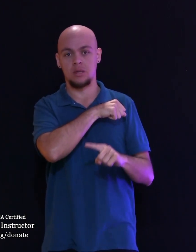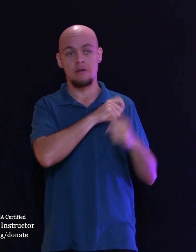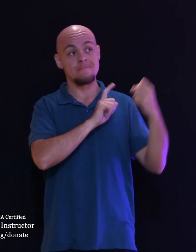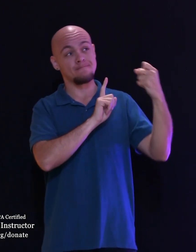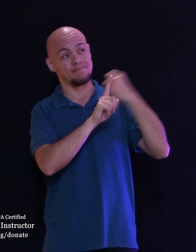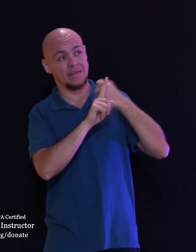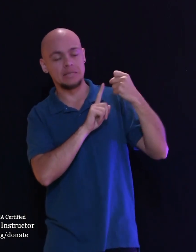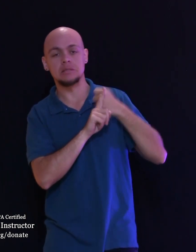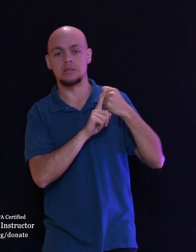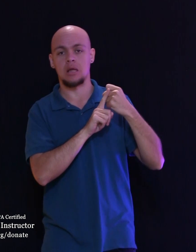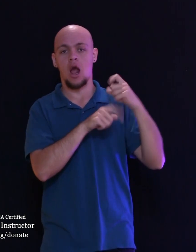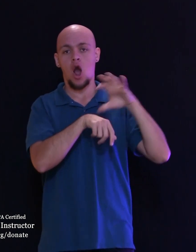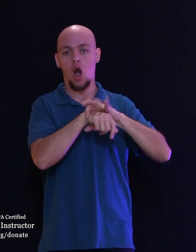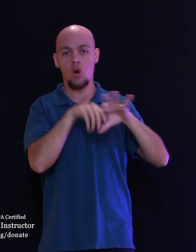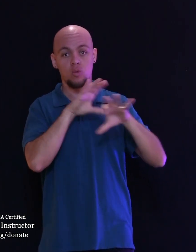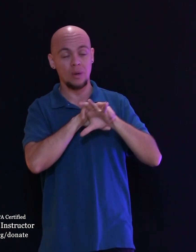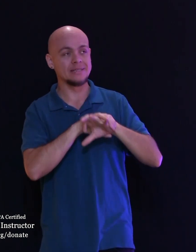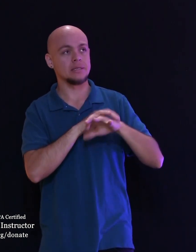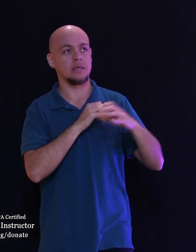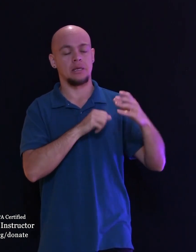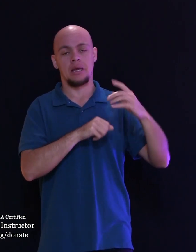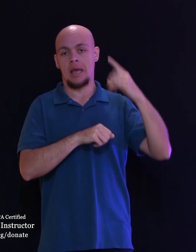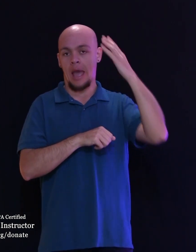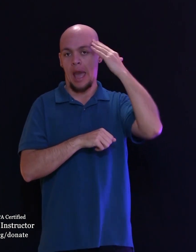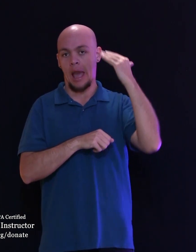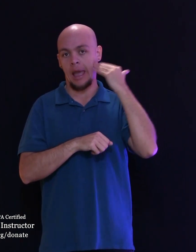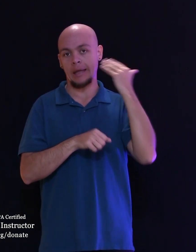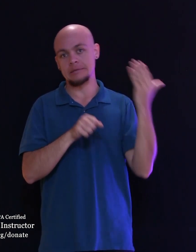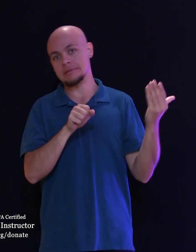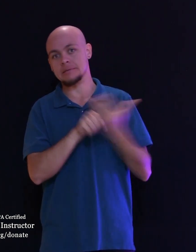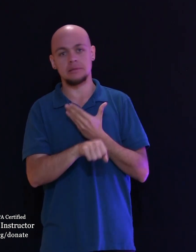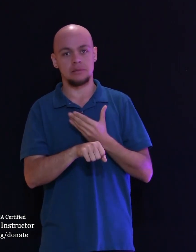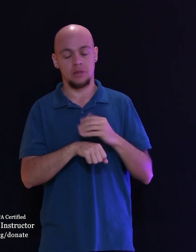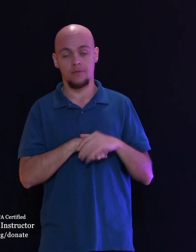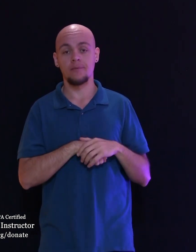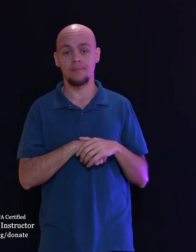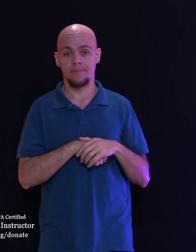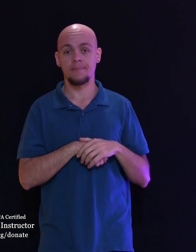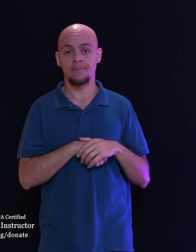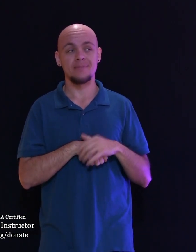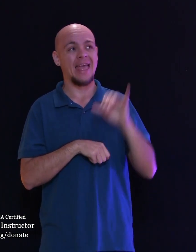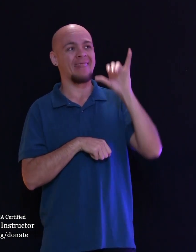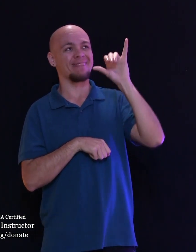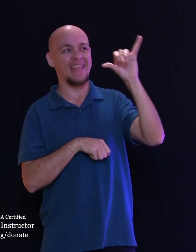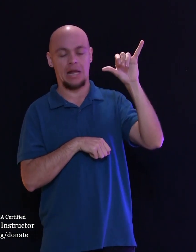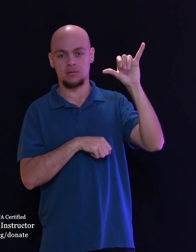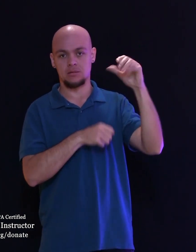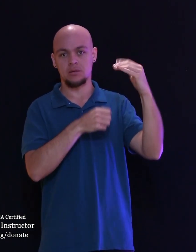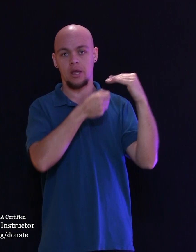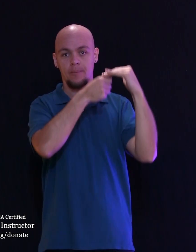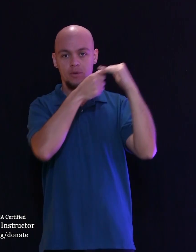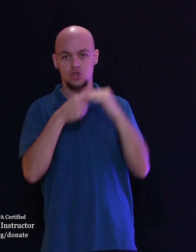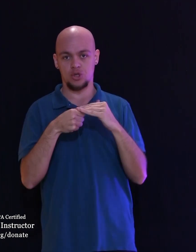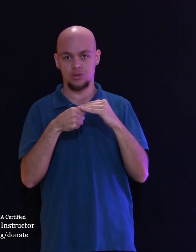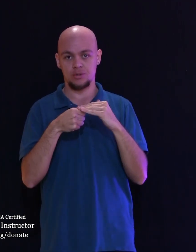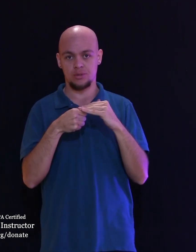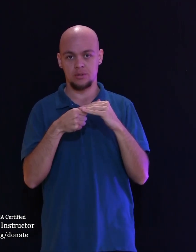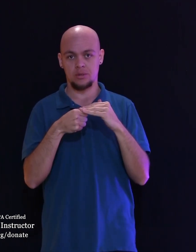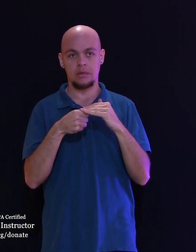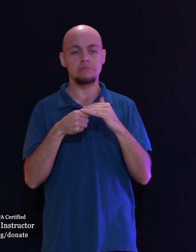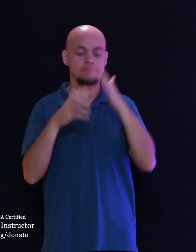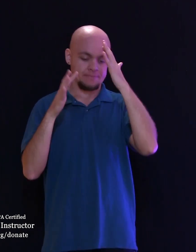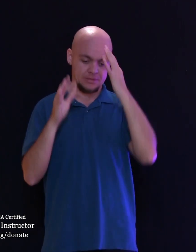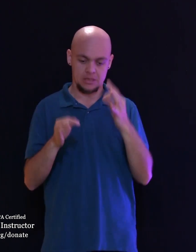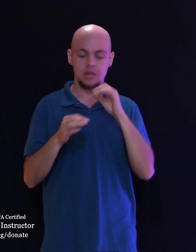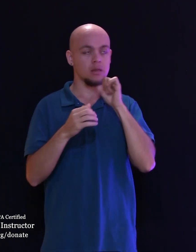That's persecution. And yet they chose to disobey, but at the same time, they accepted the consequences that went with it.